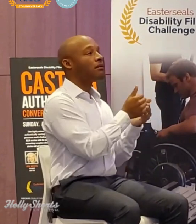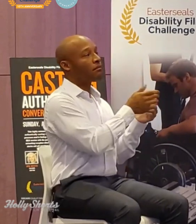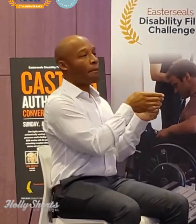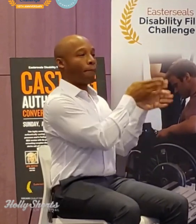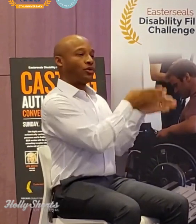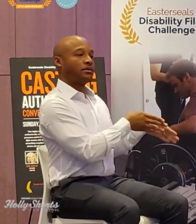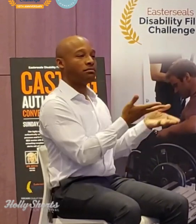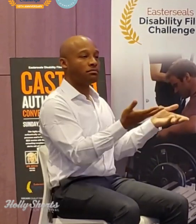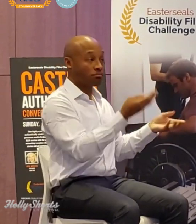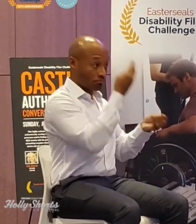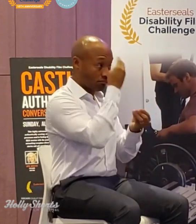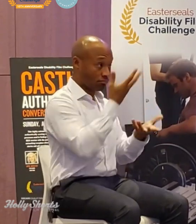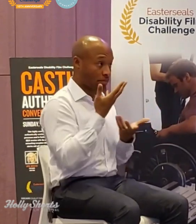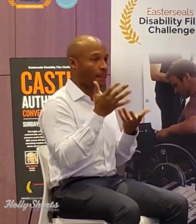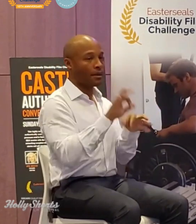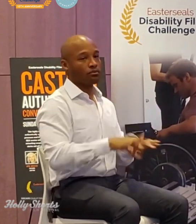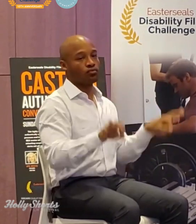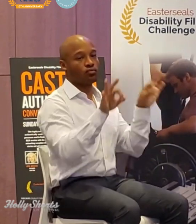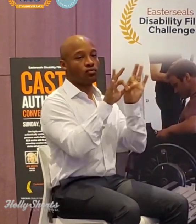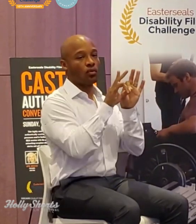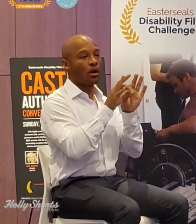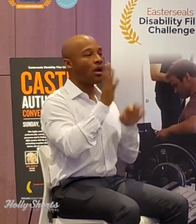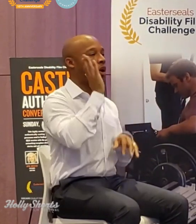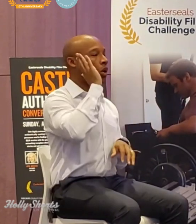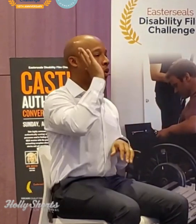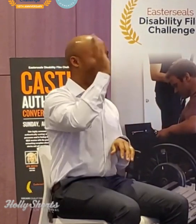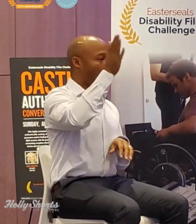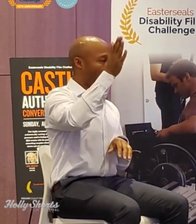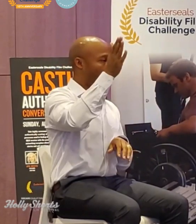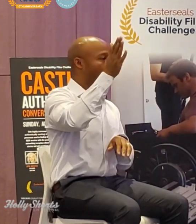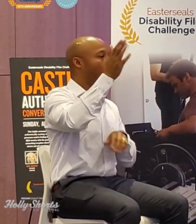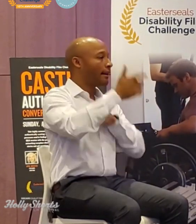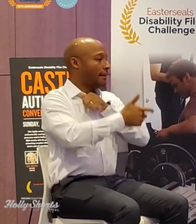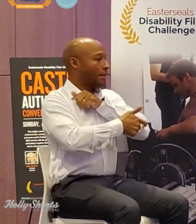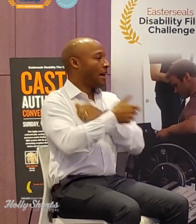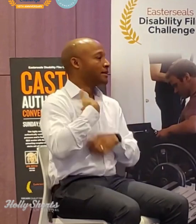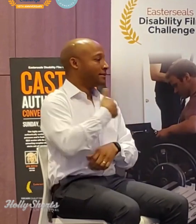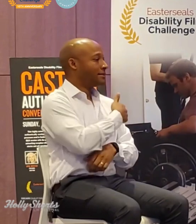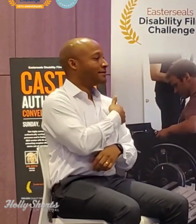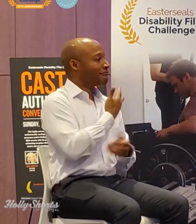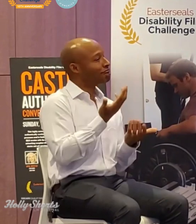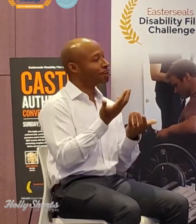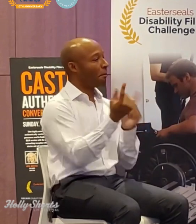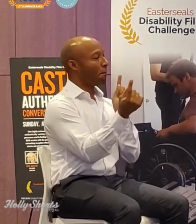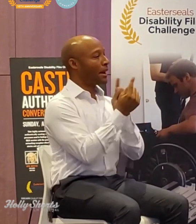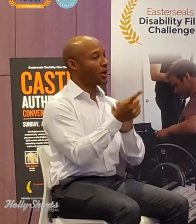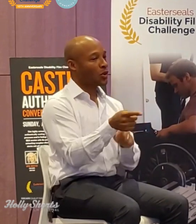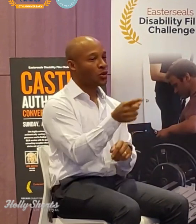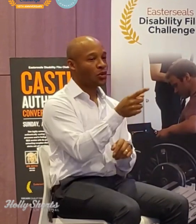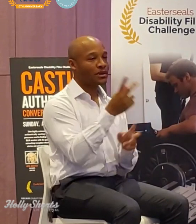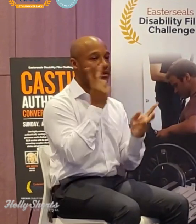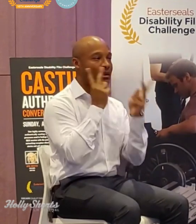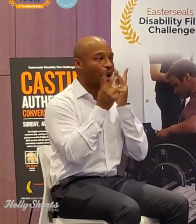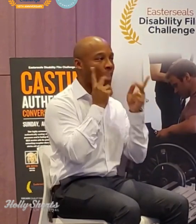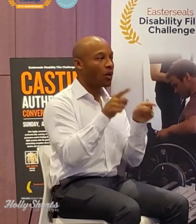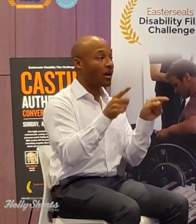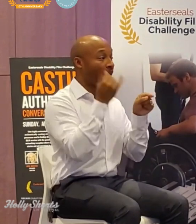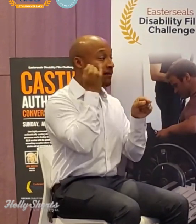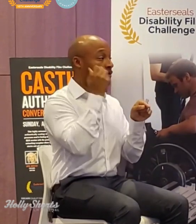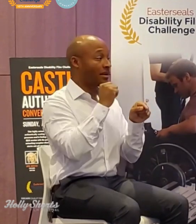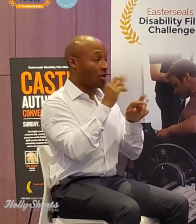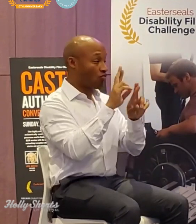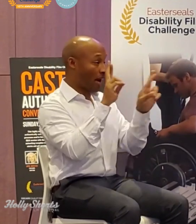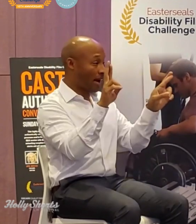matter, because it's going to entice us to meet you and to see you. And even though if you're not ready for or not right for this particular